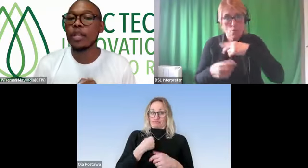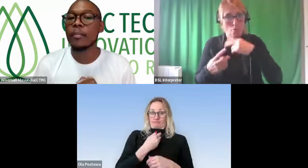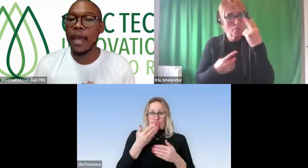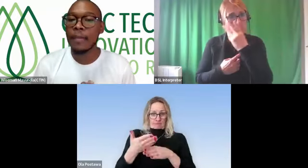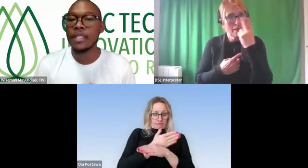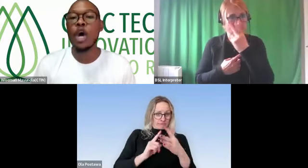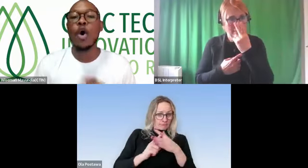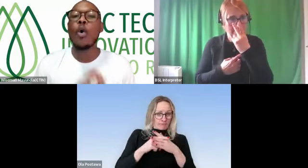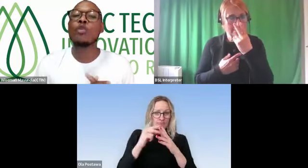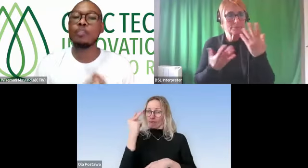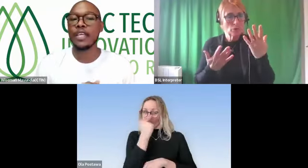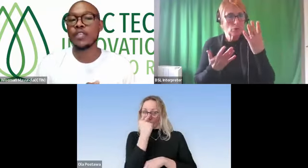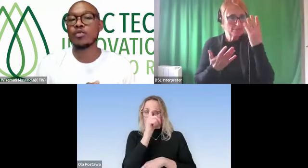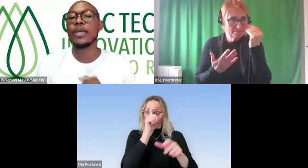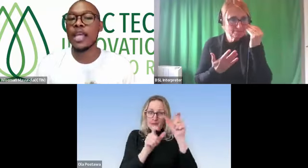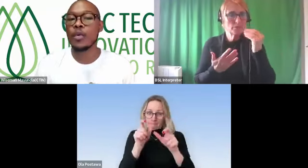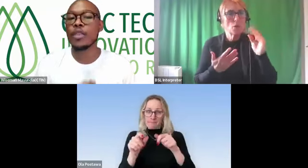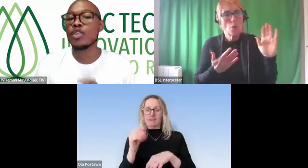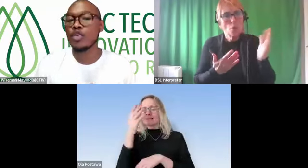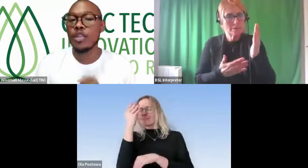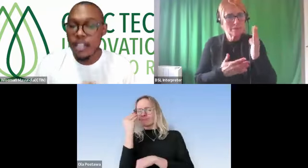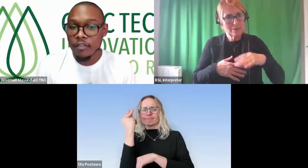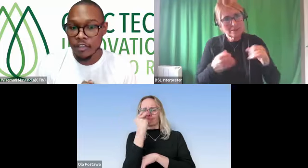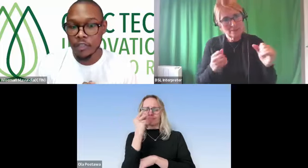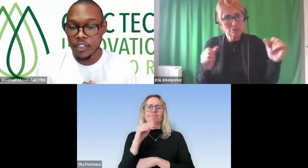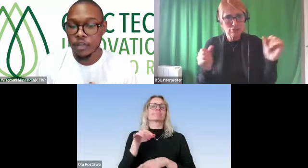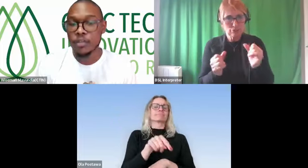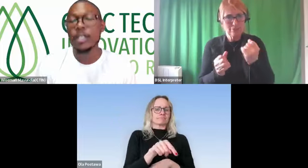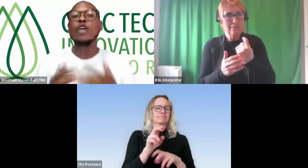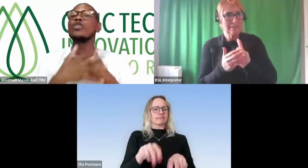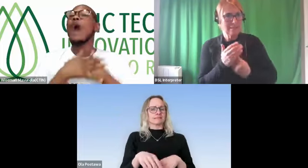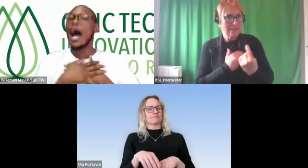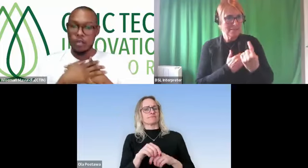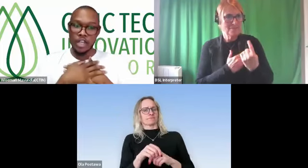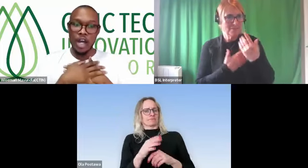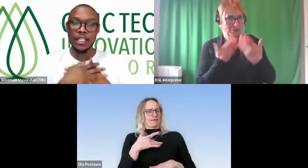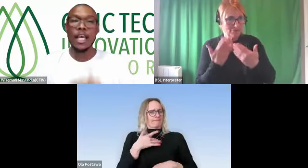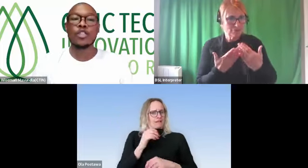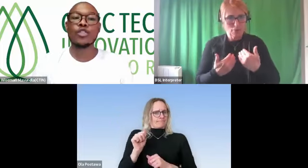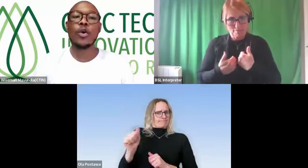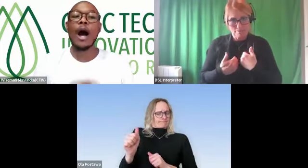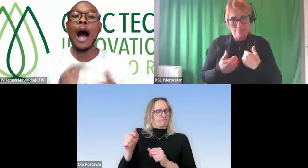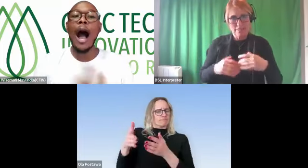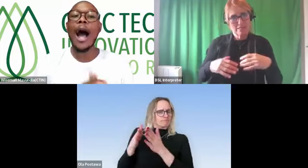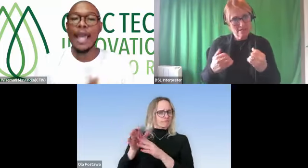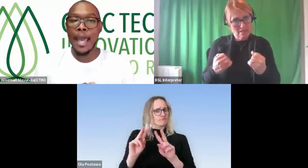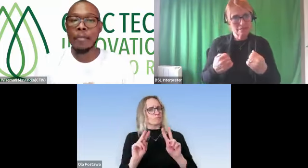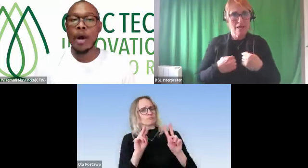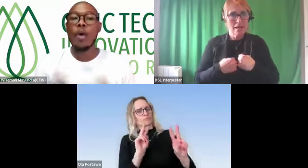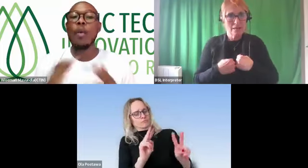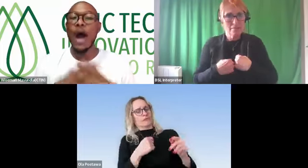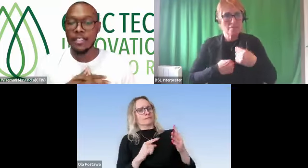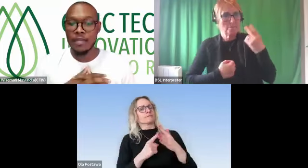and have visual impairment, all speakers will begin with a short self-description. So I will start. So